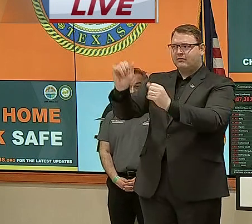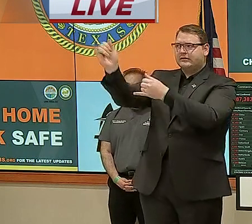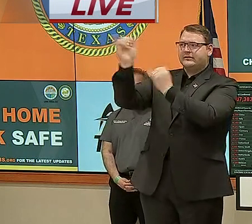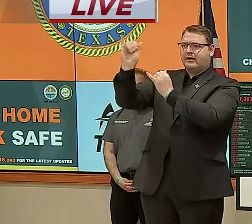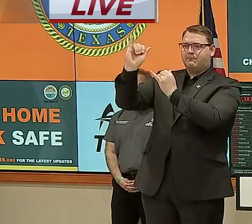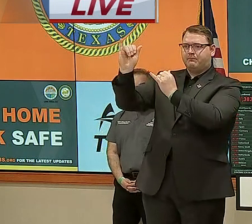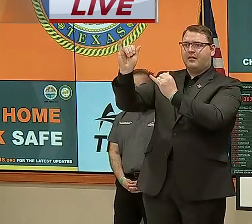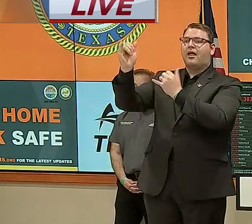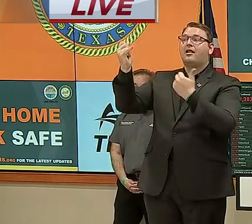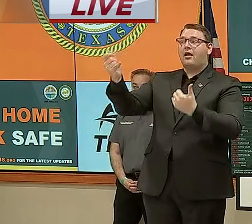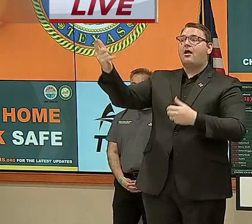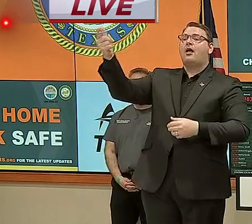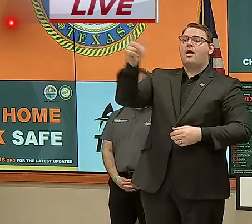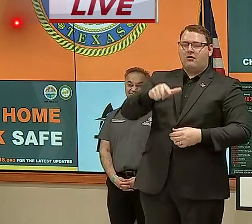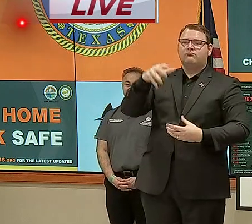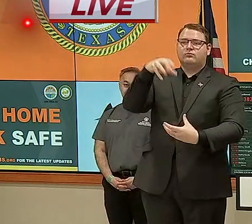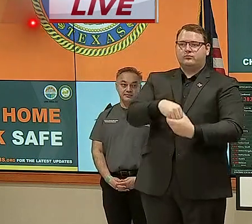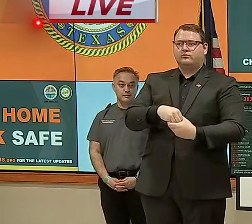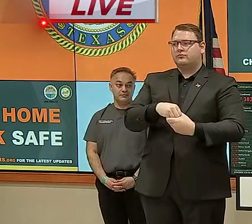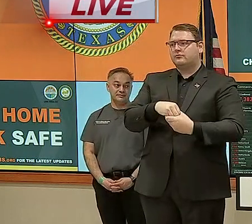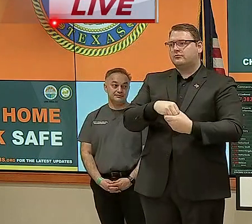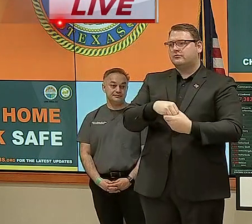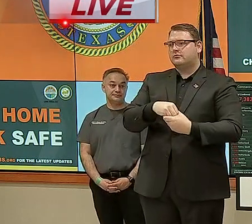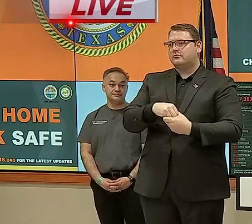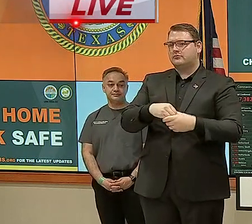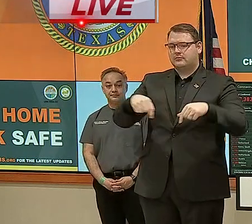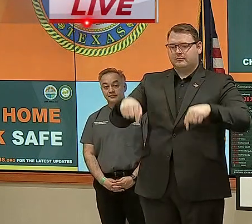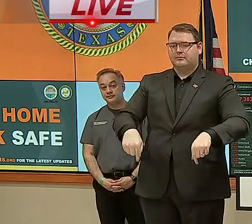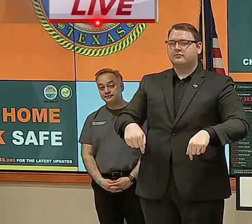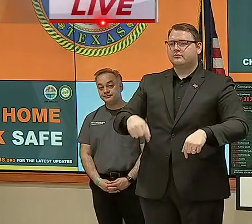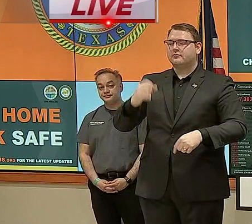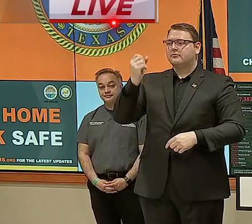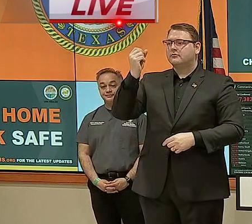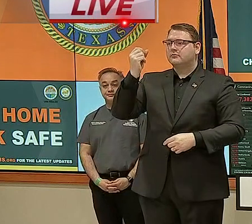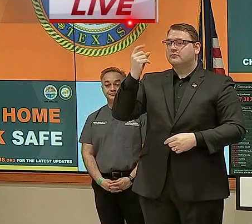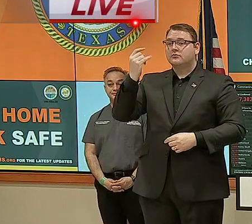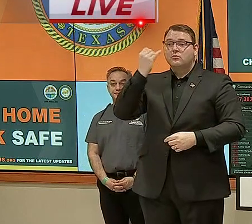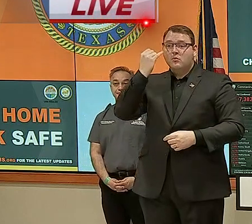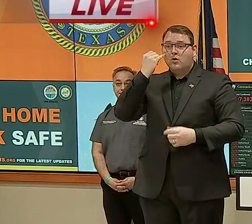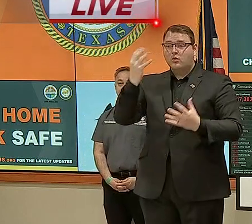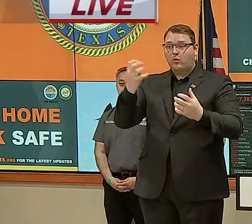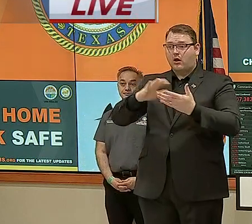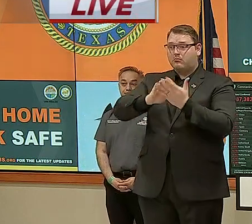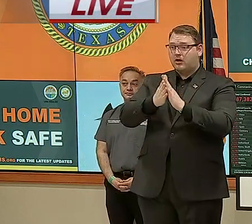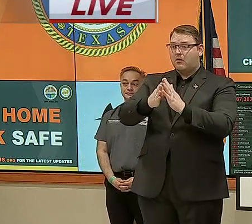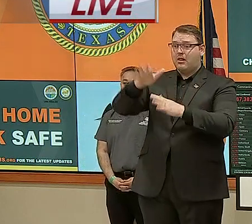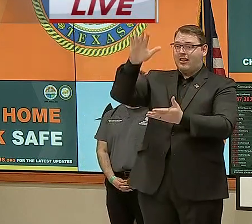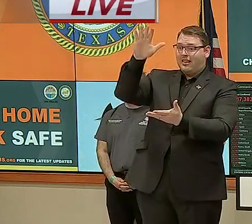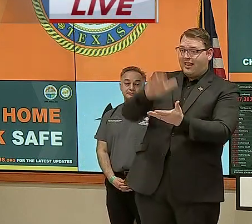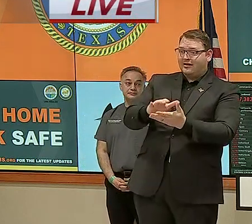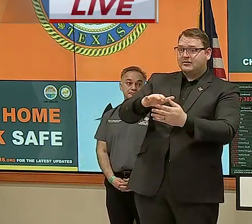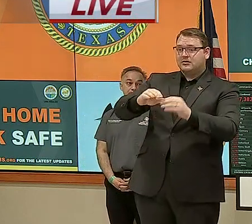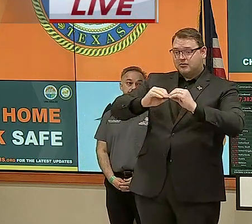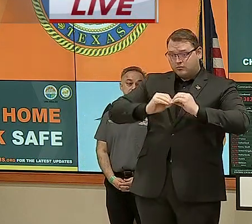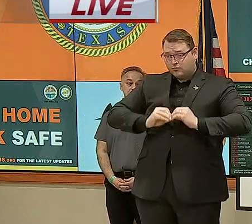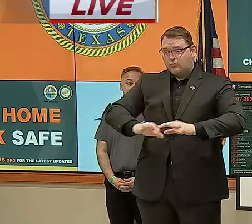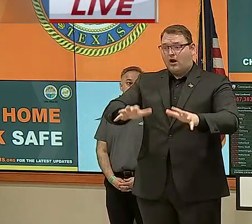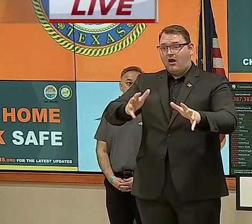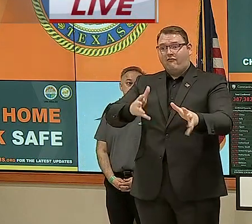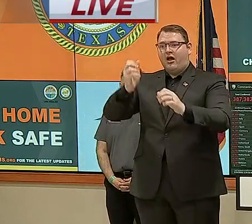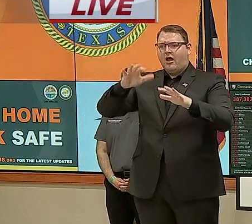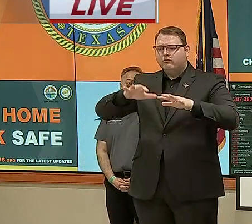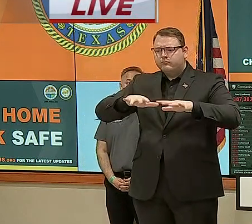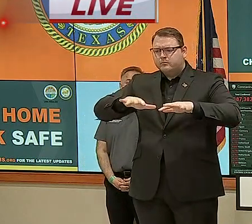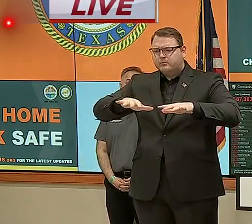that we are interconnected, and that if we're going to achieve the objective of flattening the curve, we have to work together. That's not an